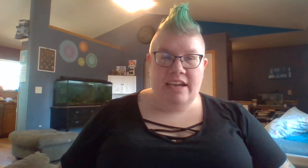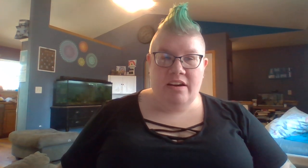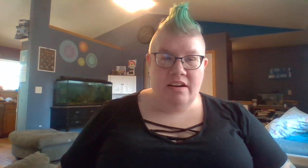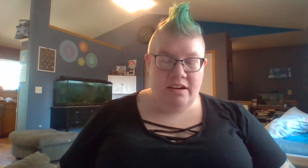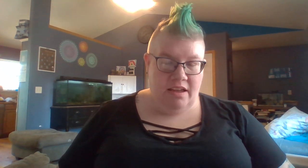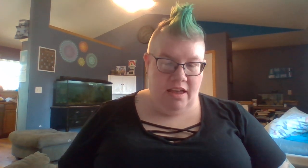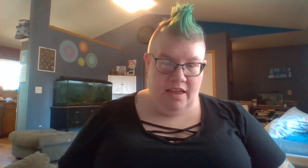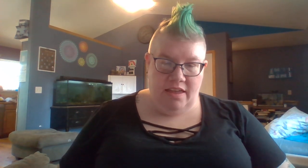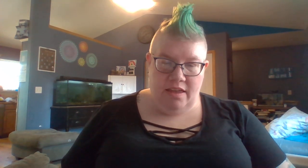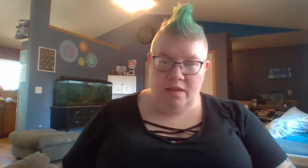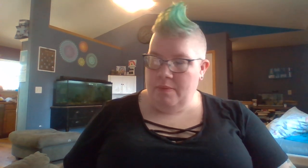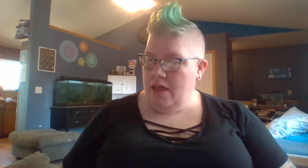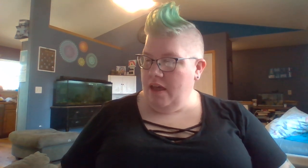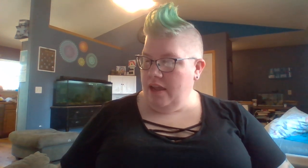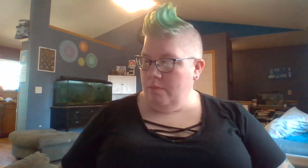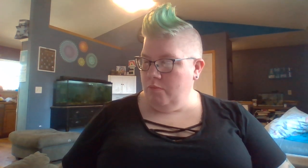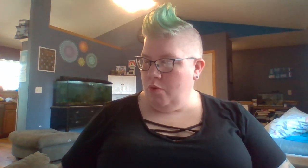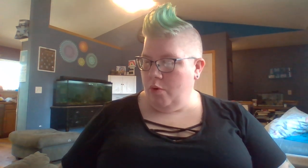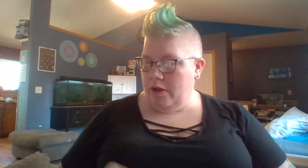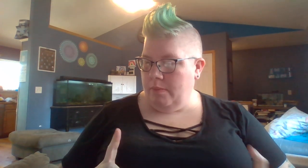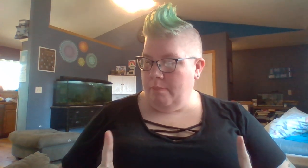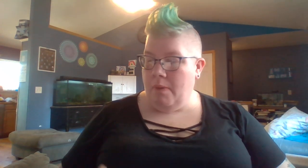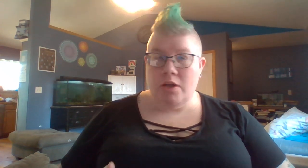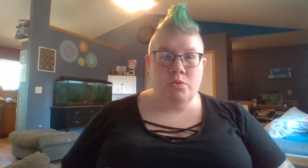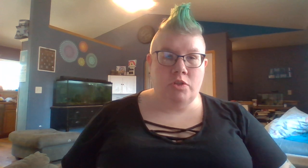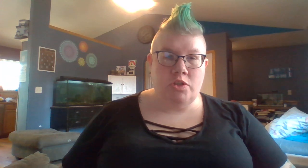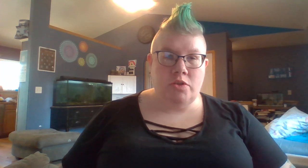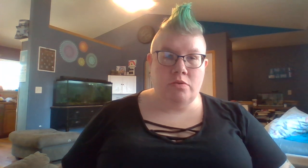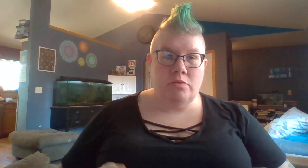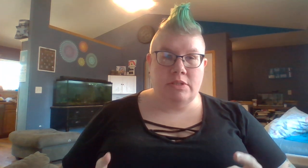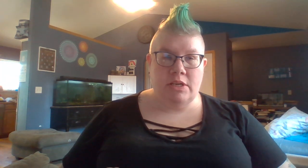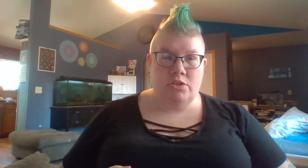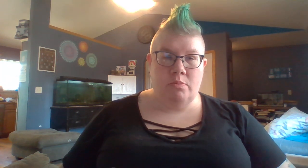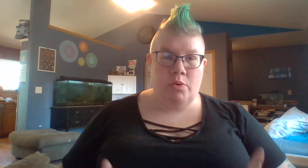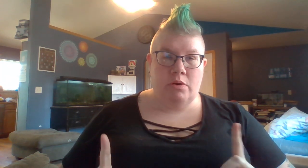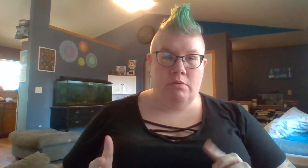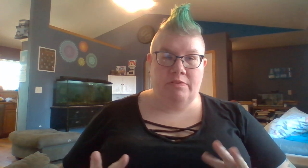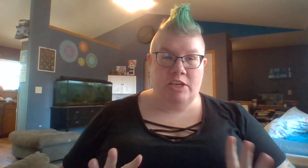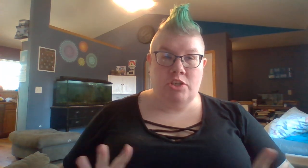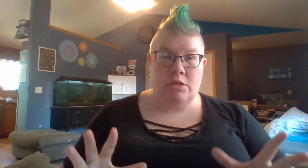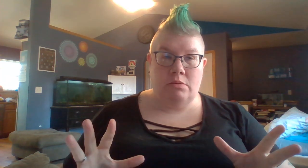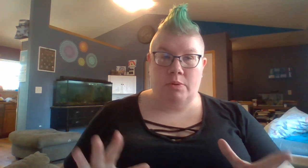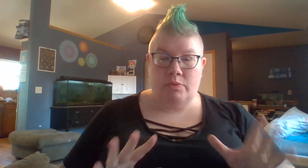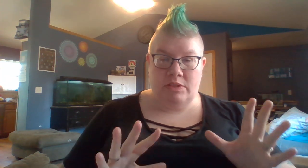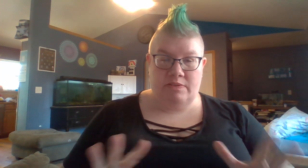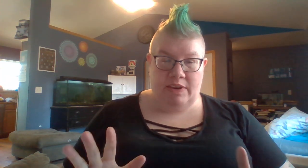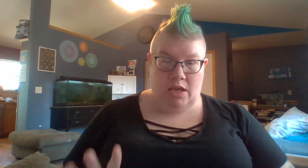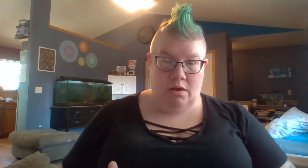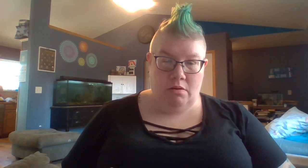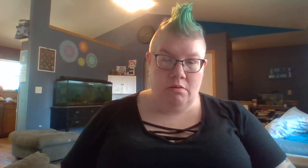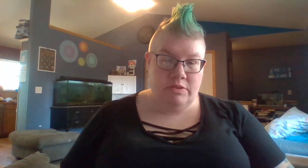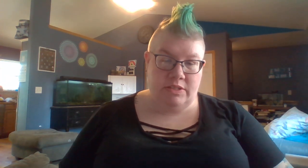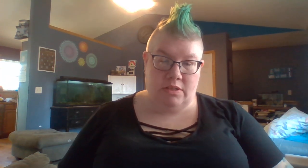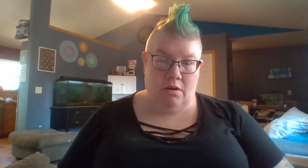there. I am recording my Module 2 discussion board reflection post video.